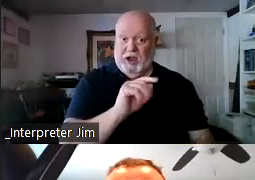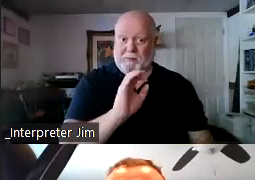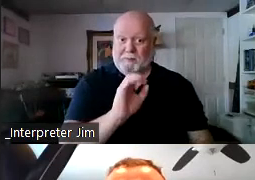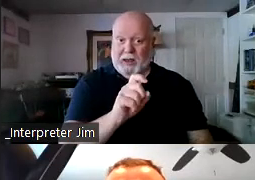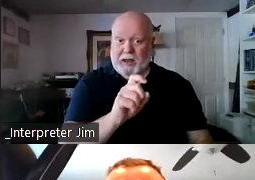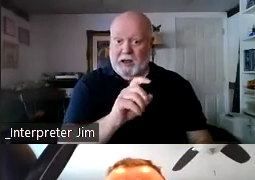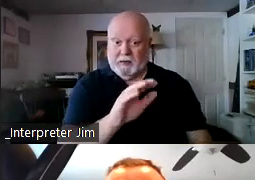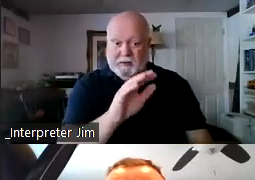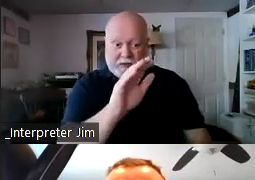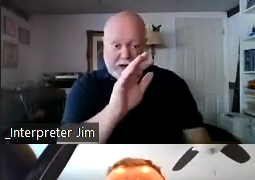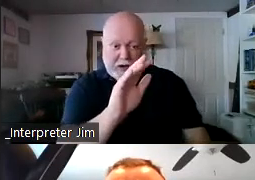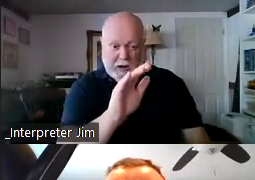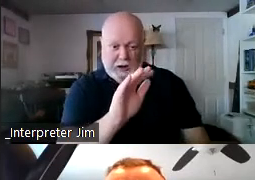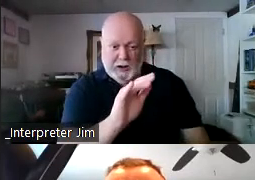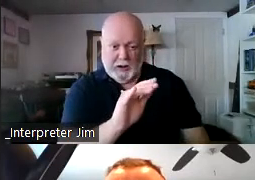okay.